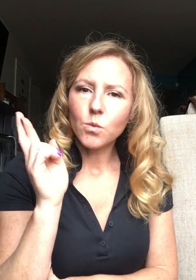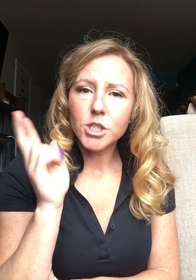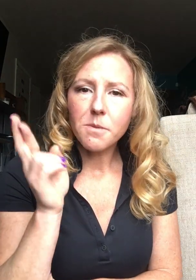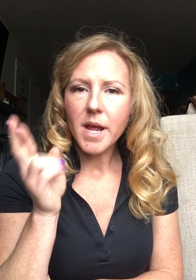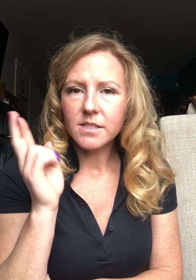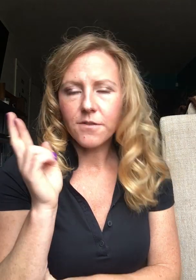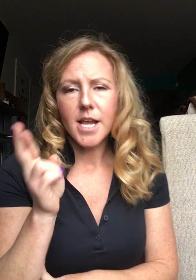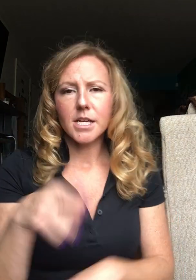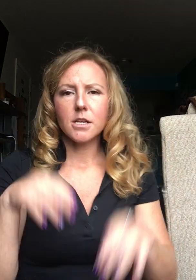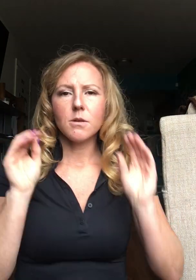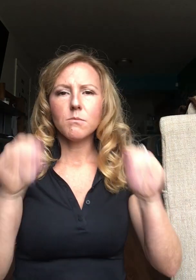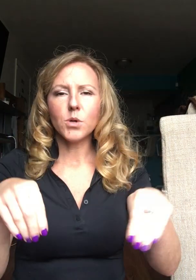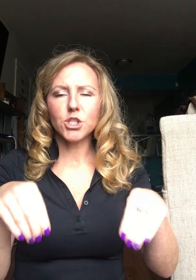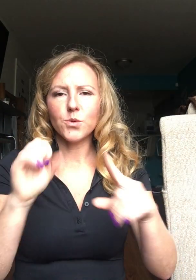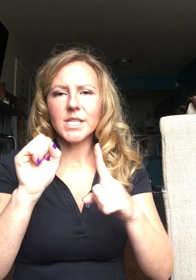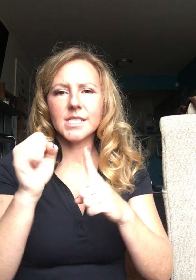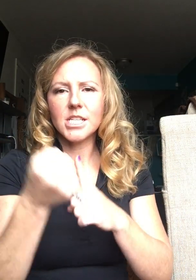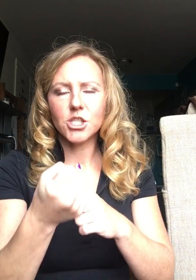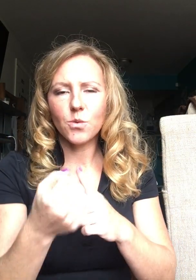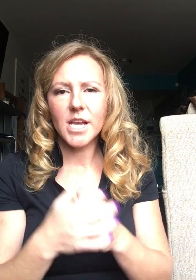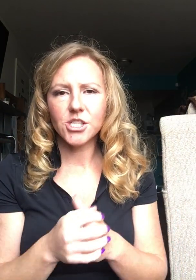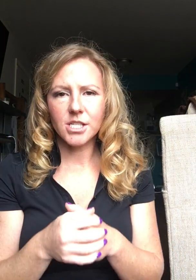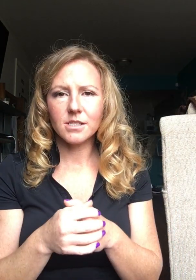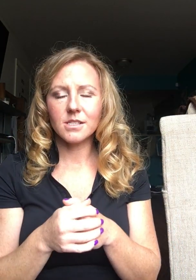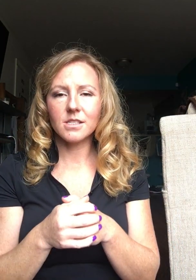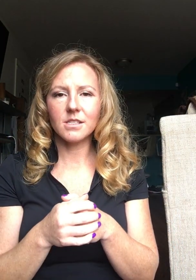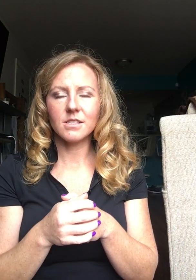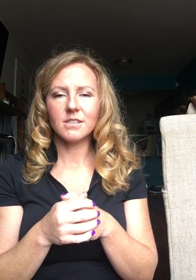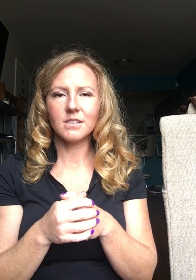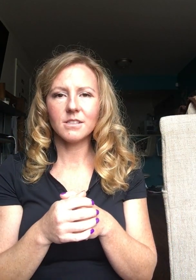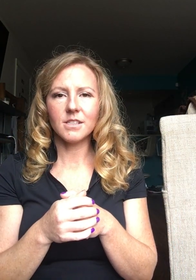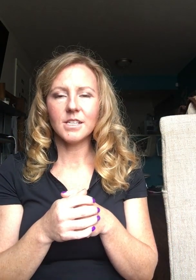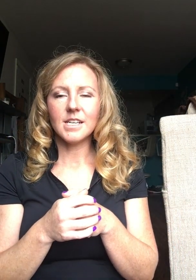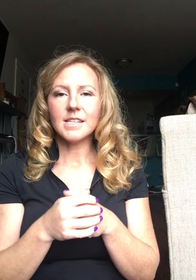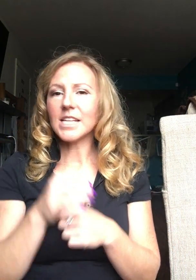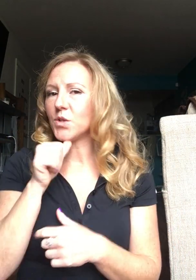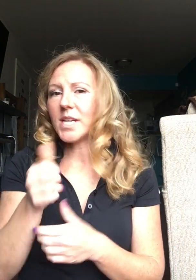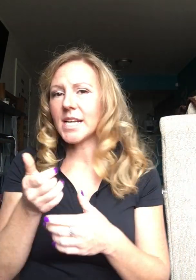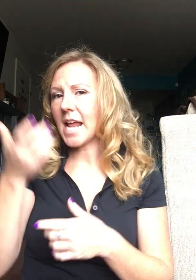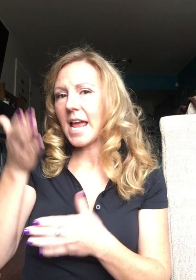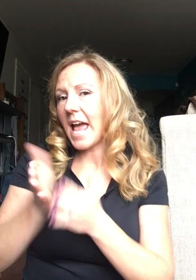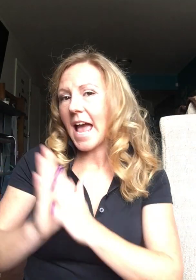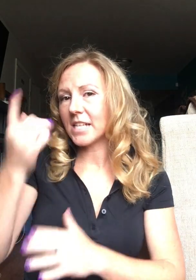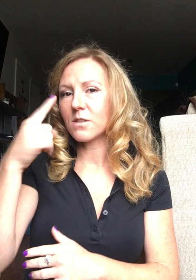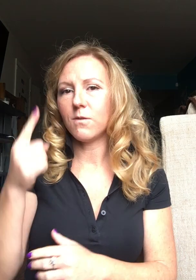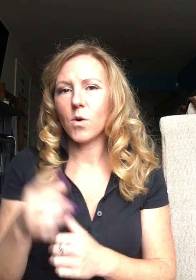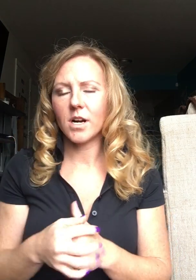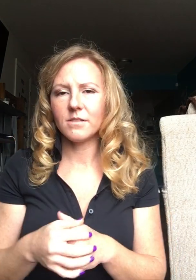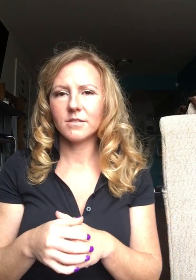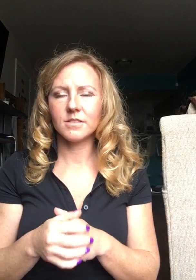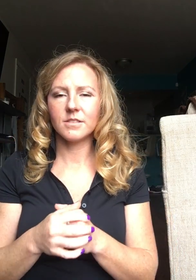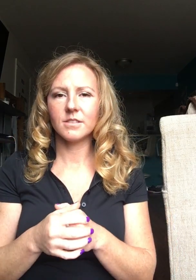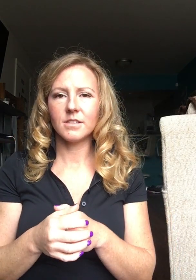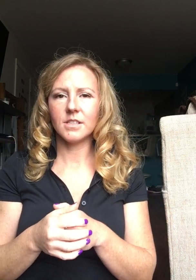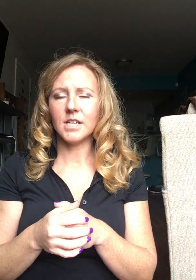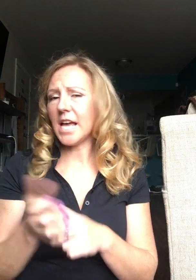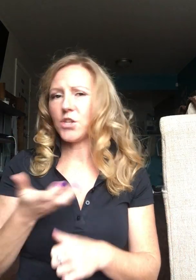Would your best friend put you into situations that you didn't ask for and you